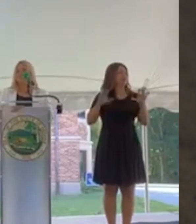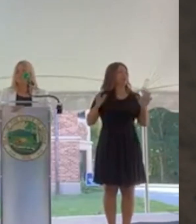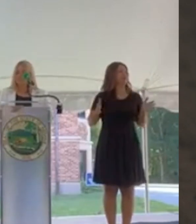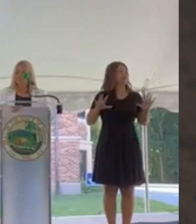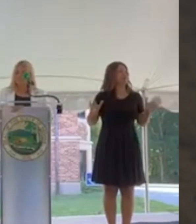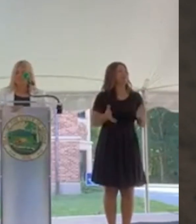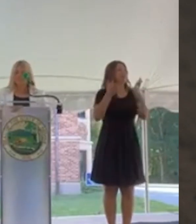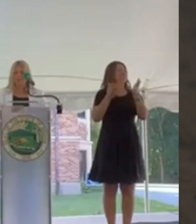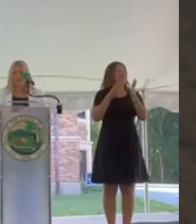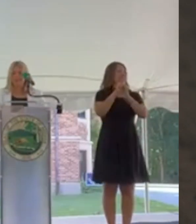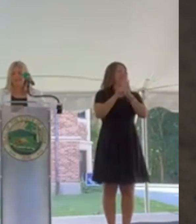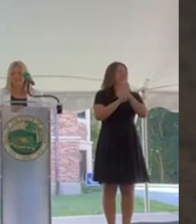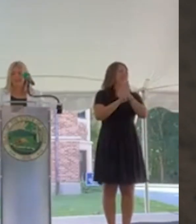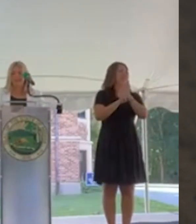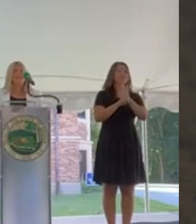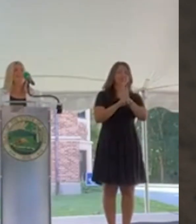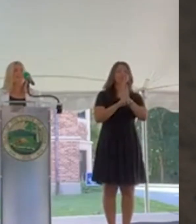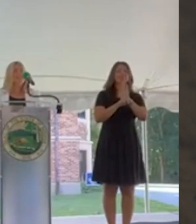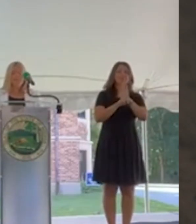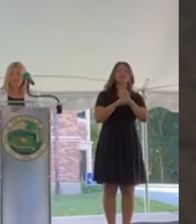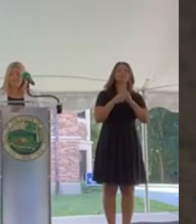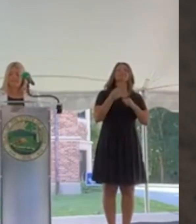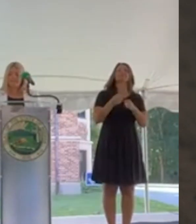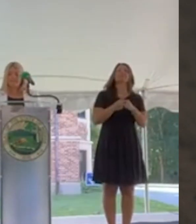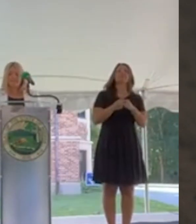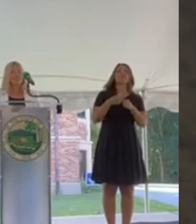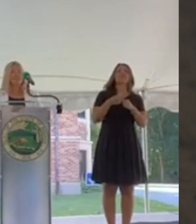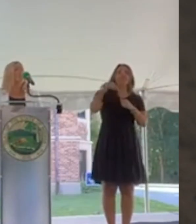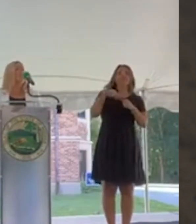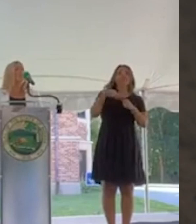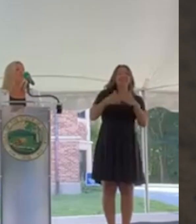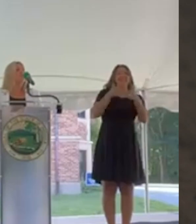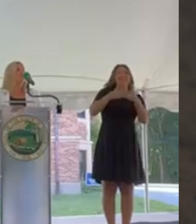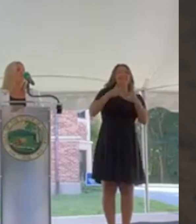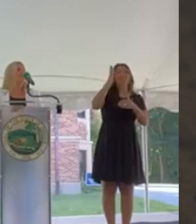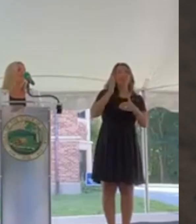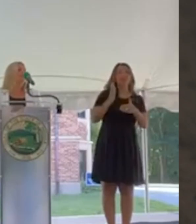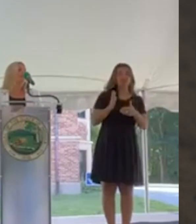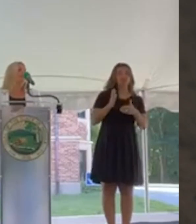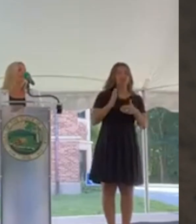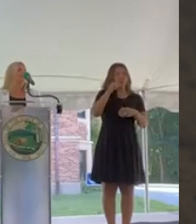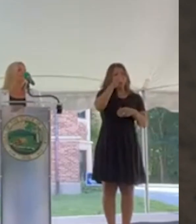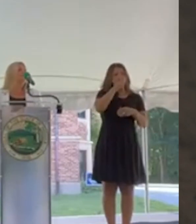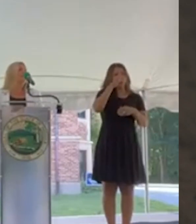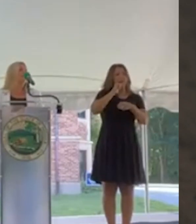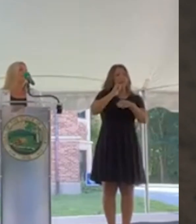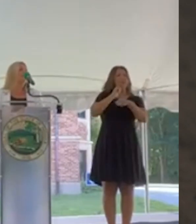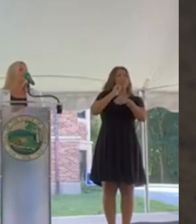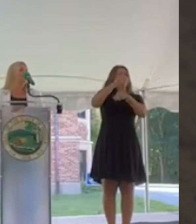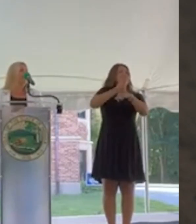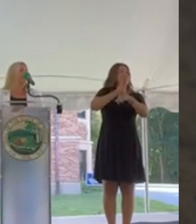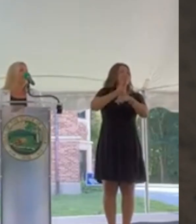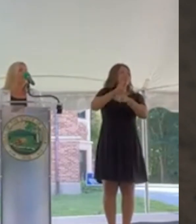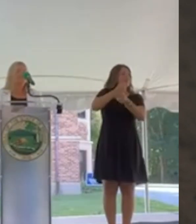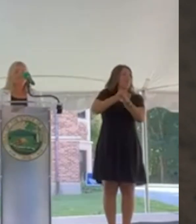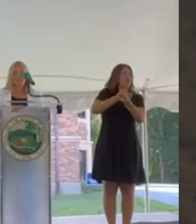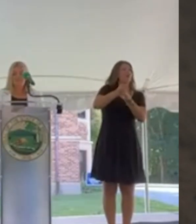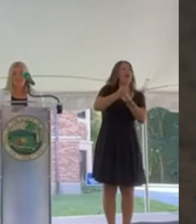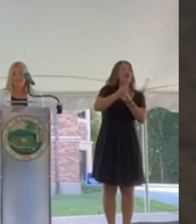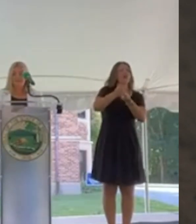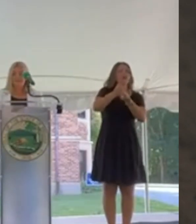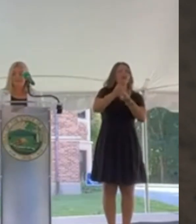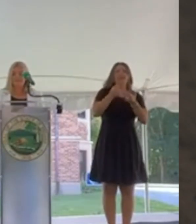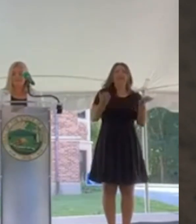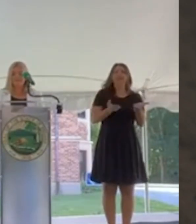is a pillar in our community. His steadfast leadership over the years has made a lasting impact on our state and the